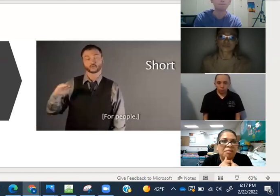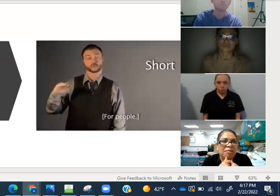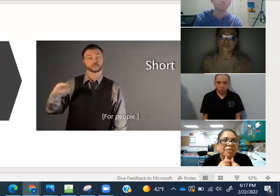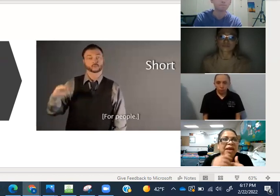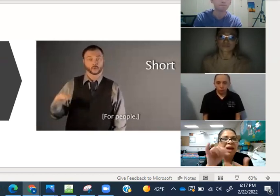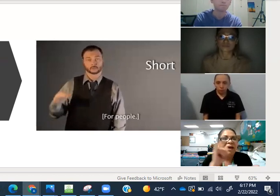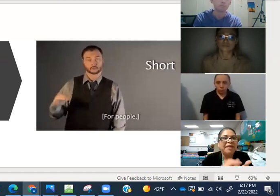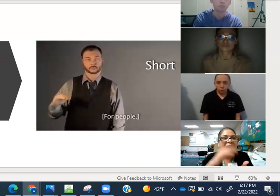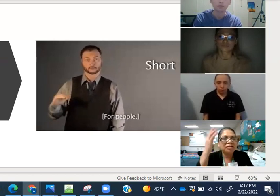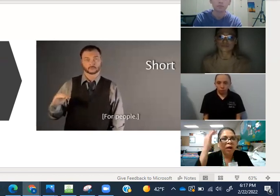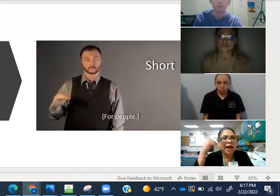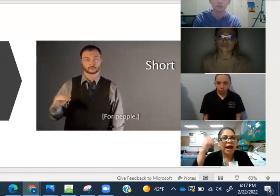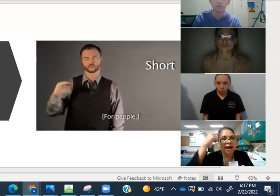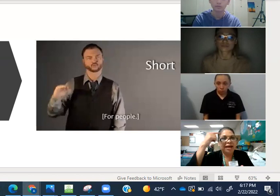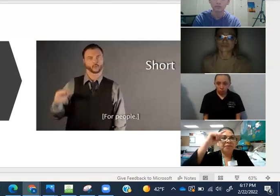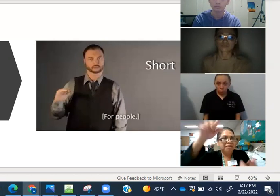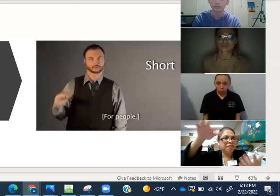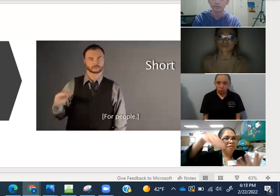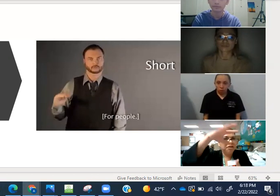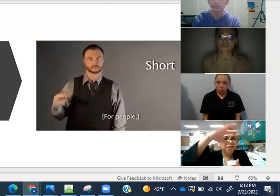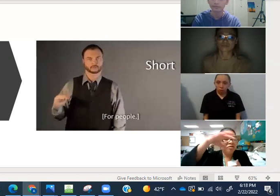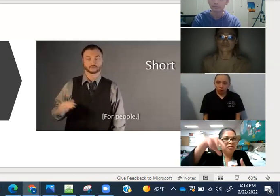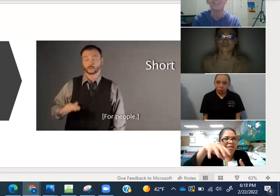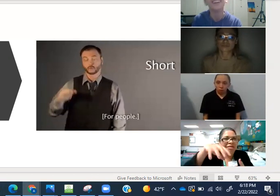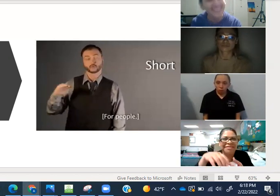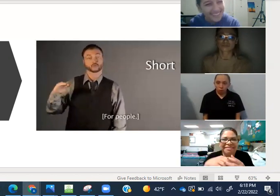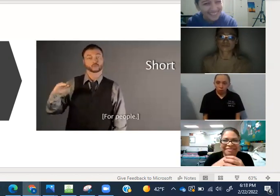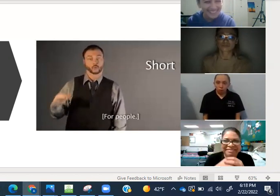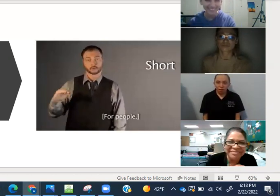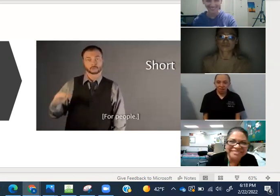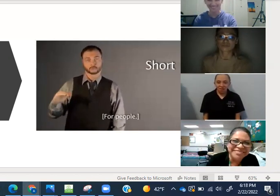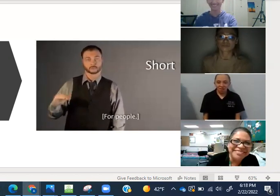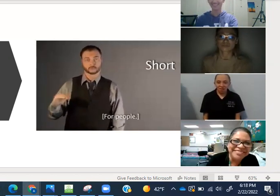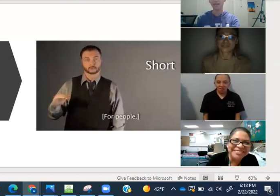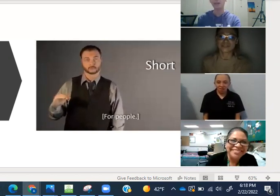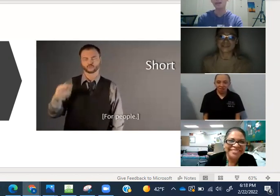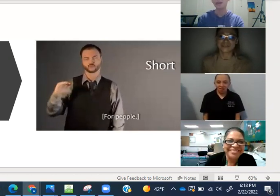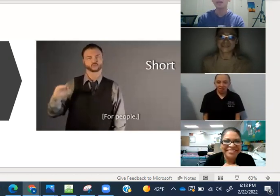Mhm. And that's why I am confused.